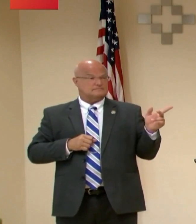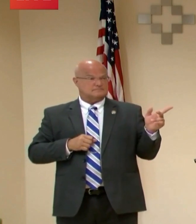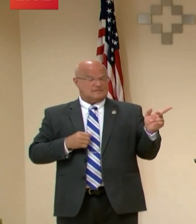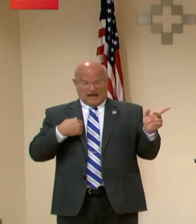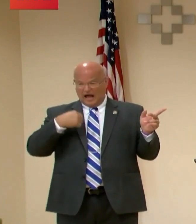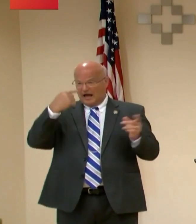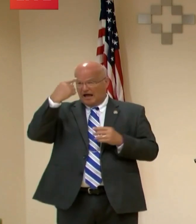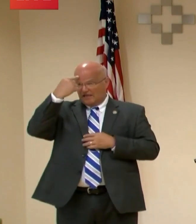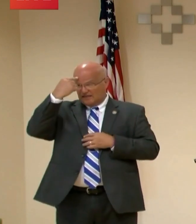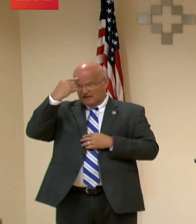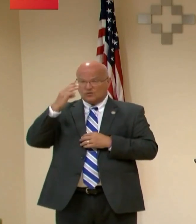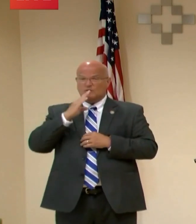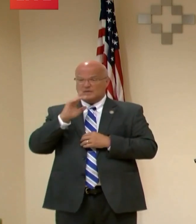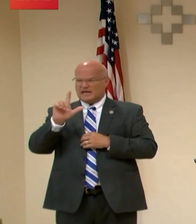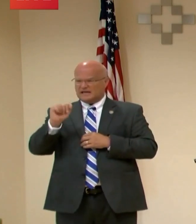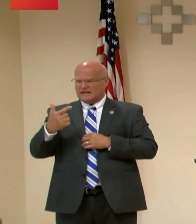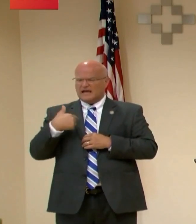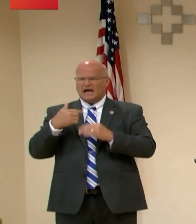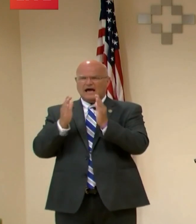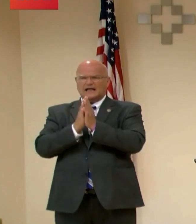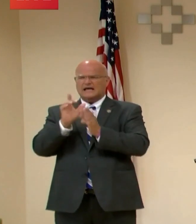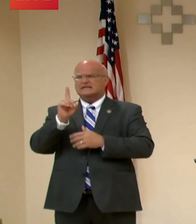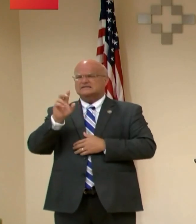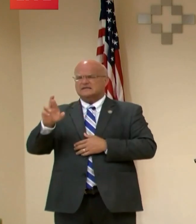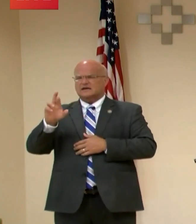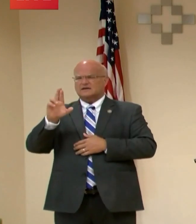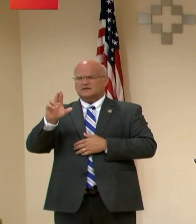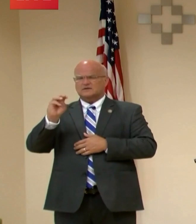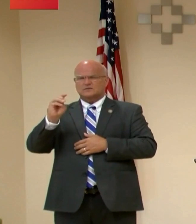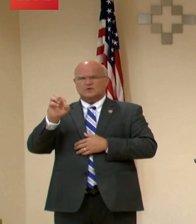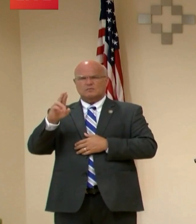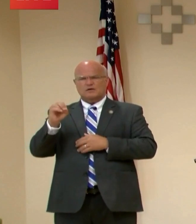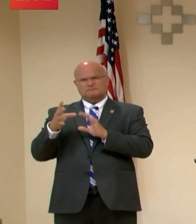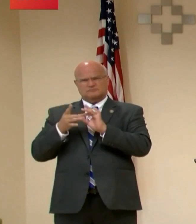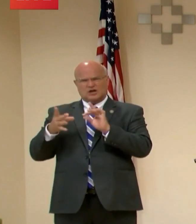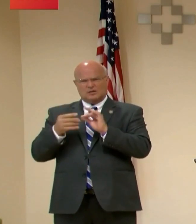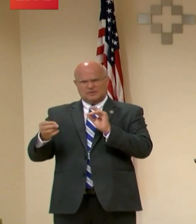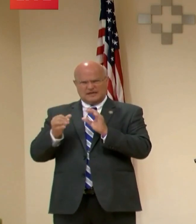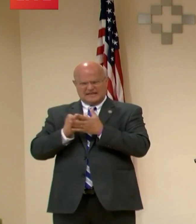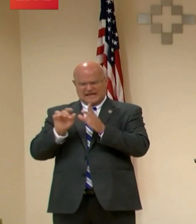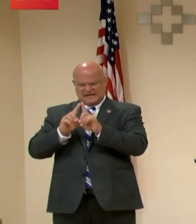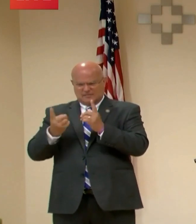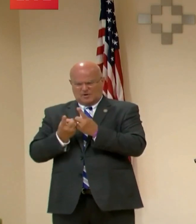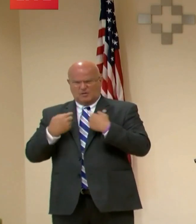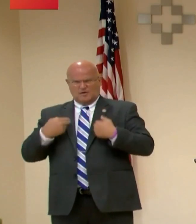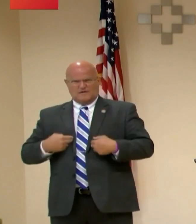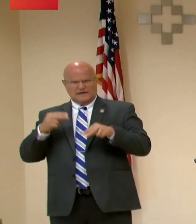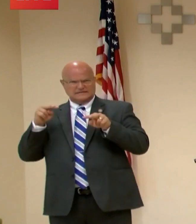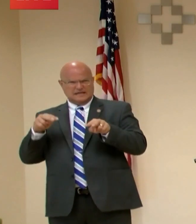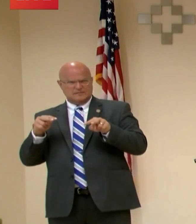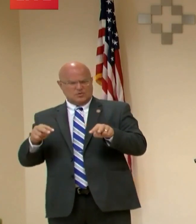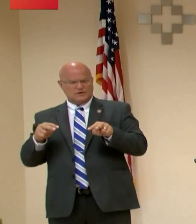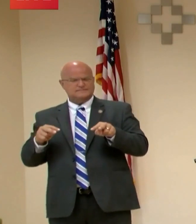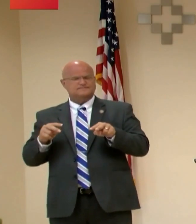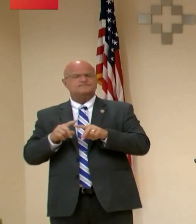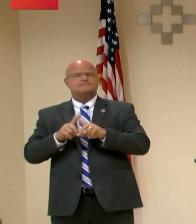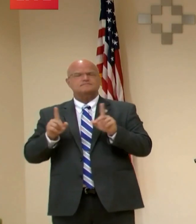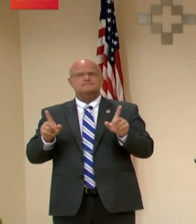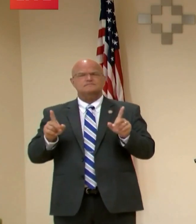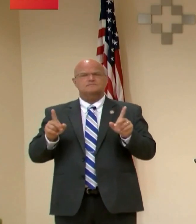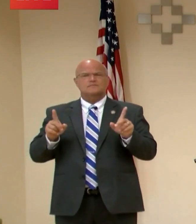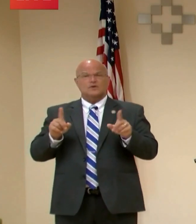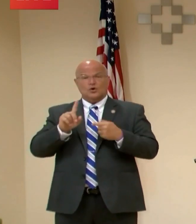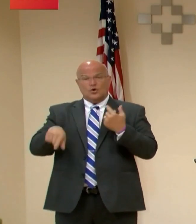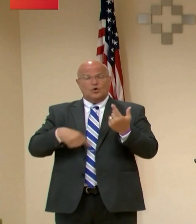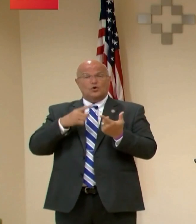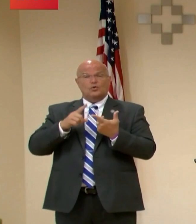Yeah, I think that there would be a lag. I'll ask Dr. Romero to comment on that from a Department of Health standpoint. But,